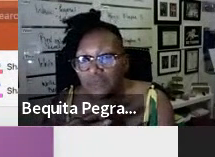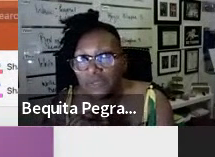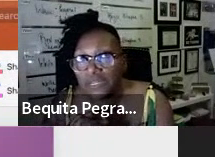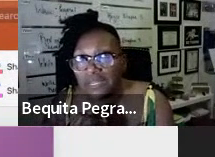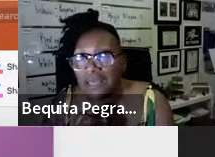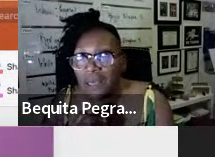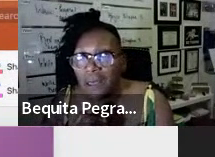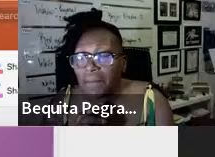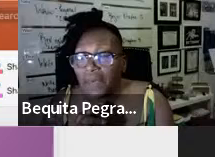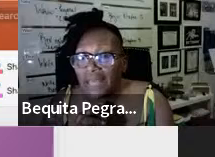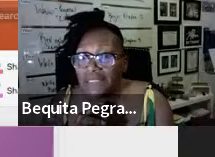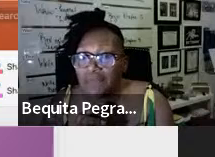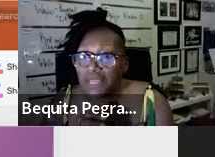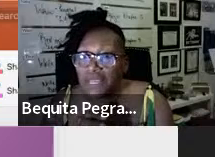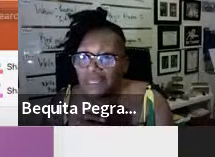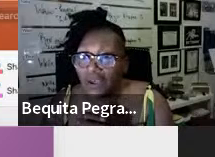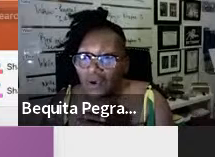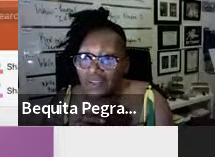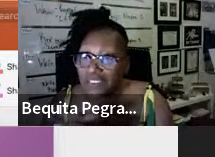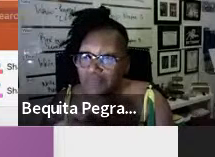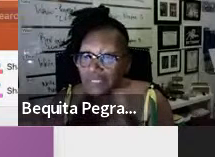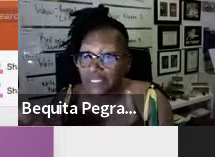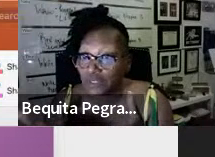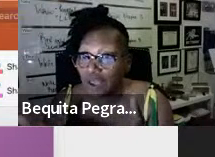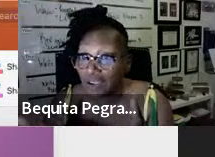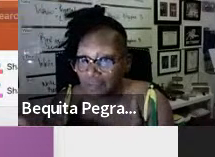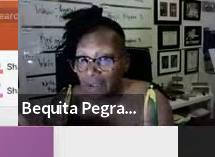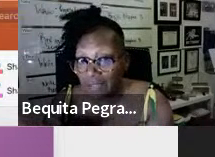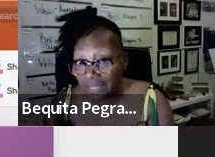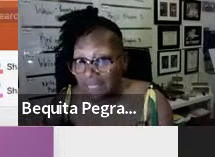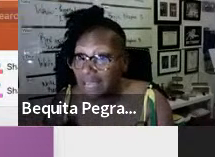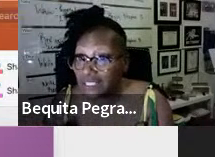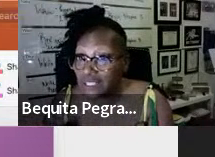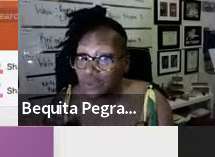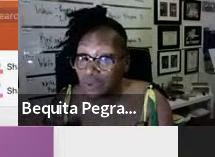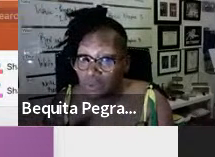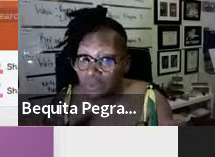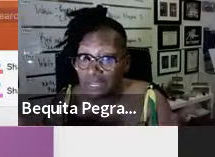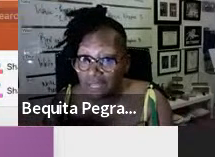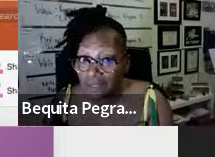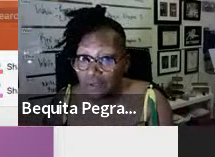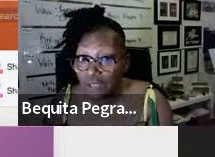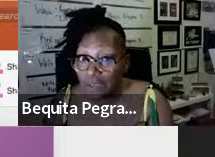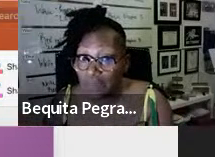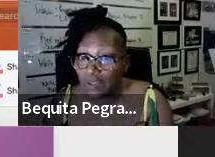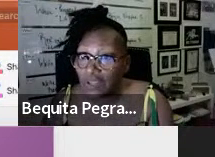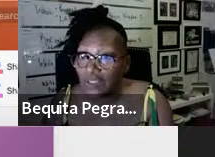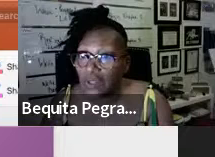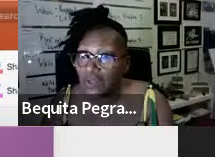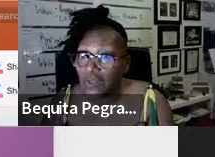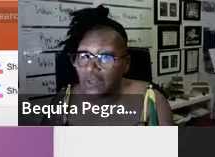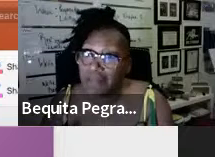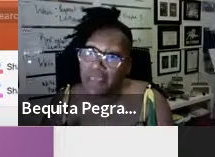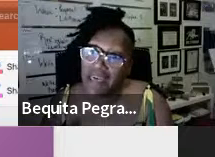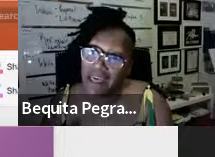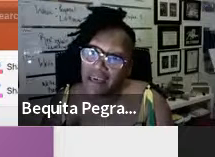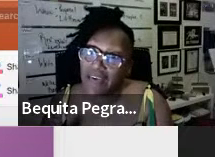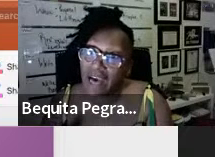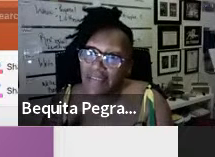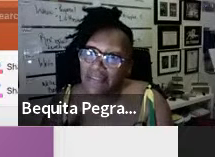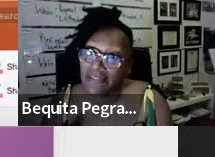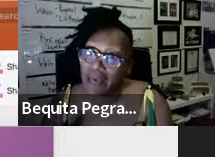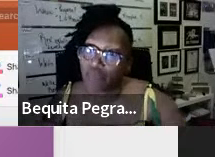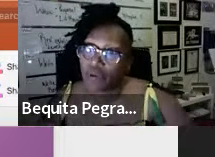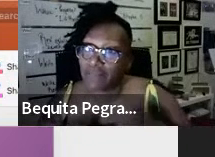in the community. But depending on, and especially you're talking about, again, 19-year-olds, you're talking about young adults that may not